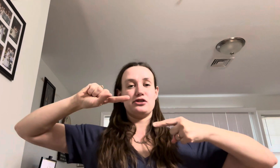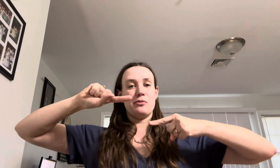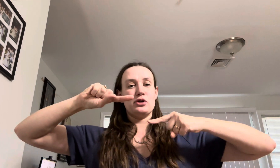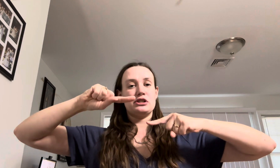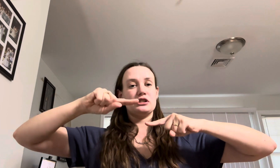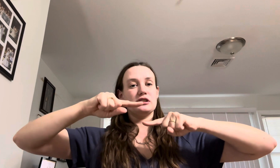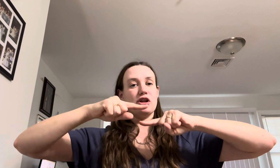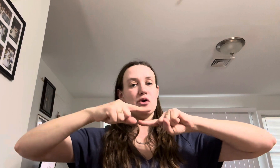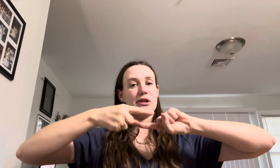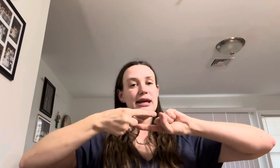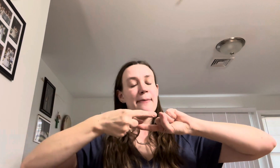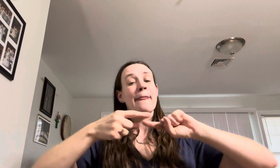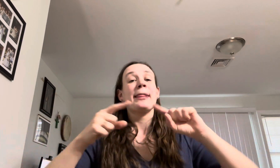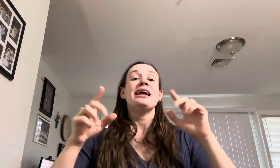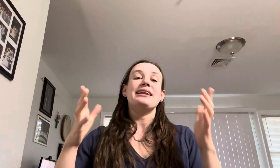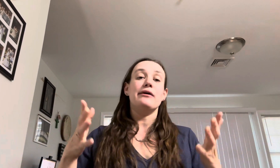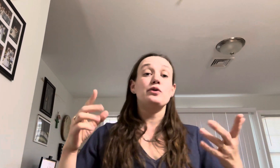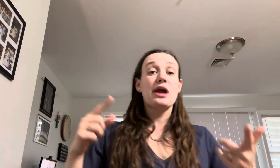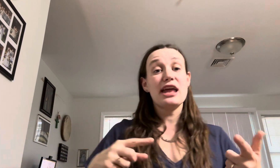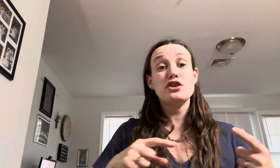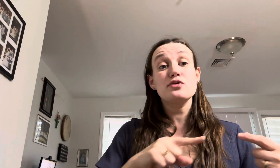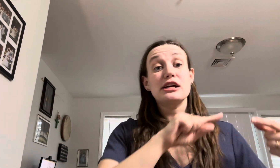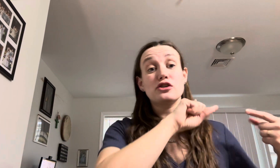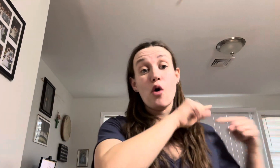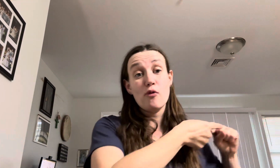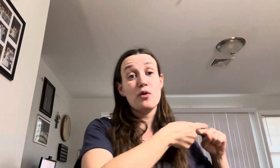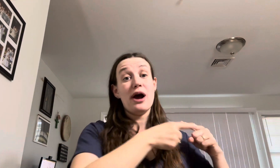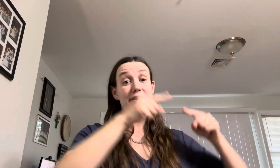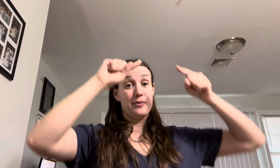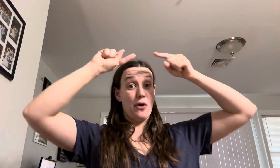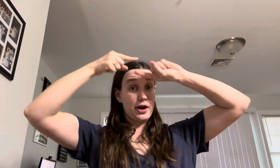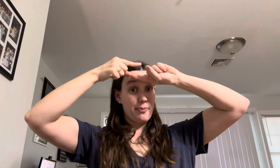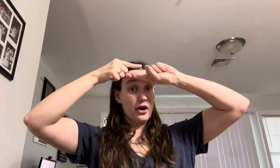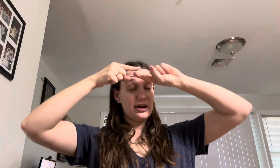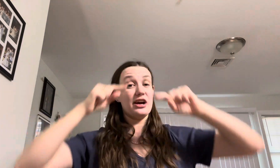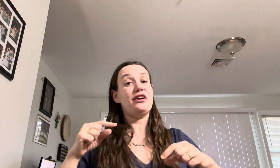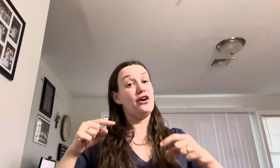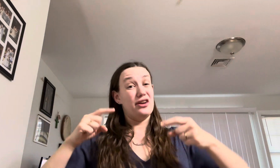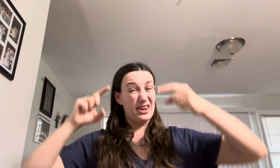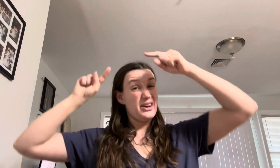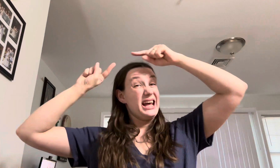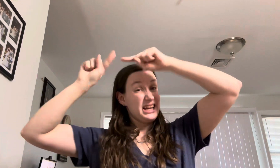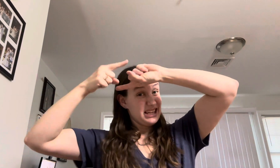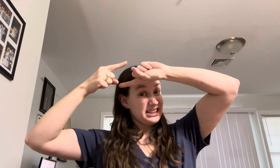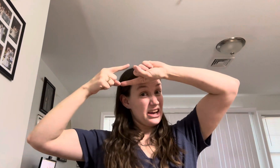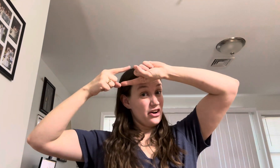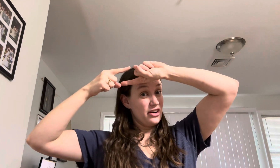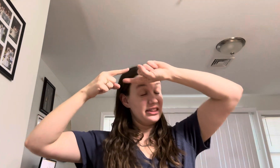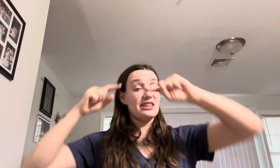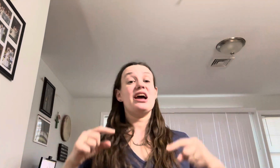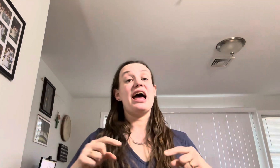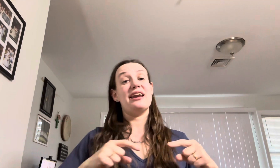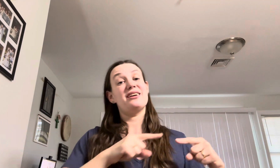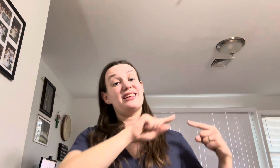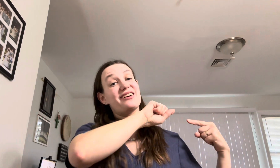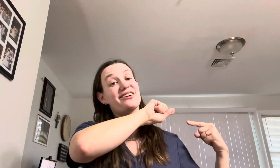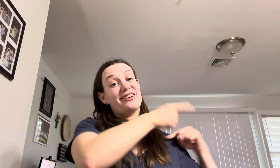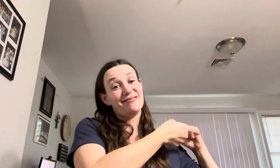more slowly. Now, you can do this over whatever body part got hurt, They hurt their head. They hurt